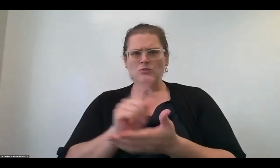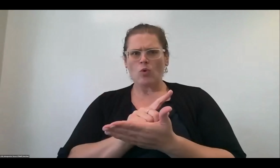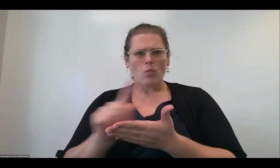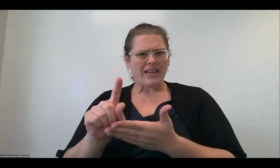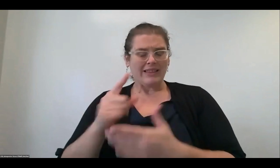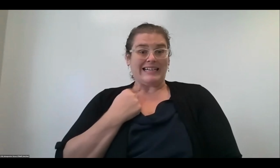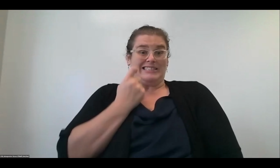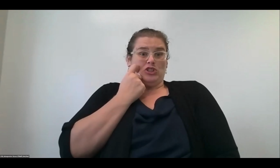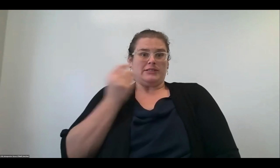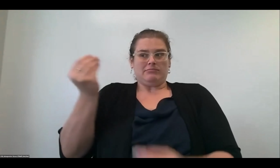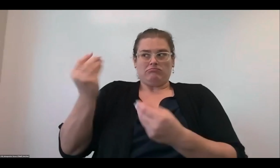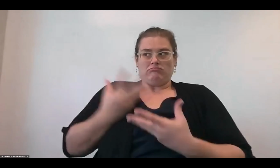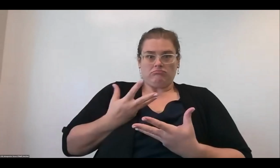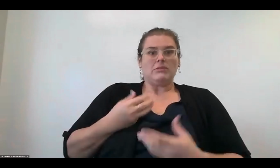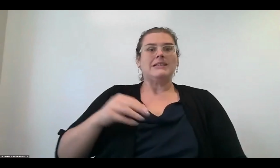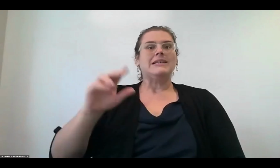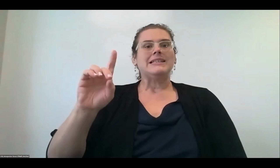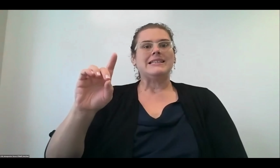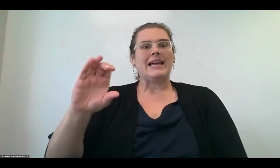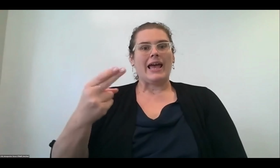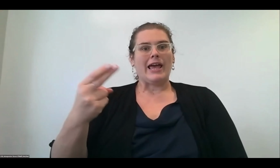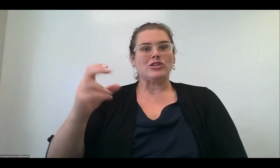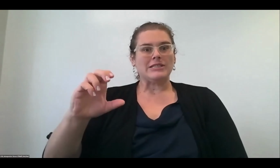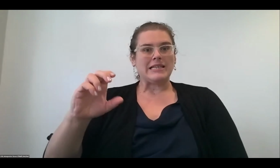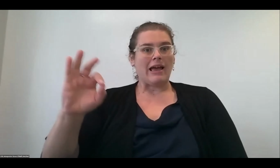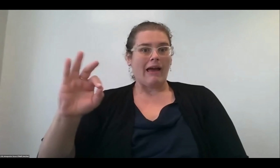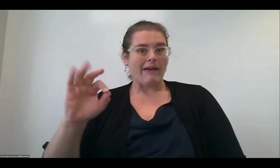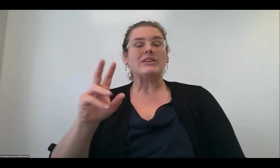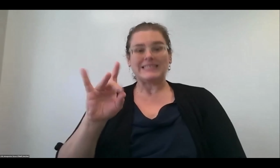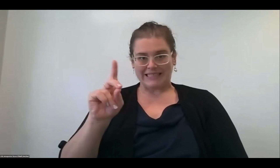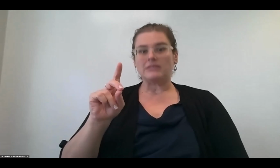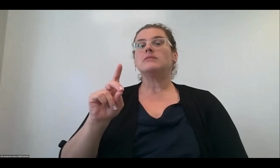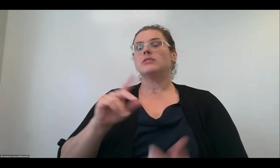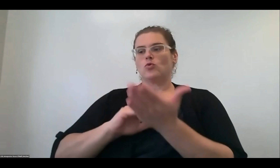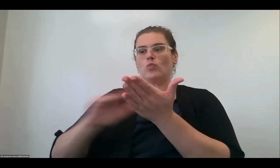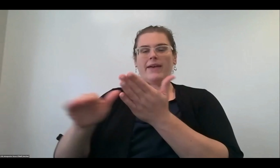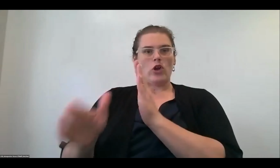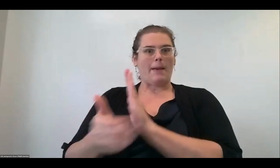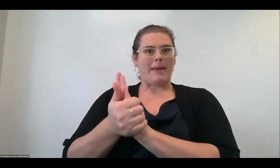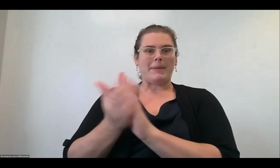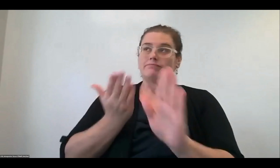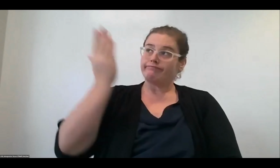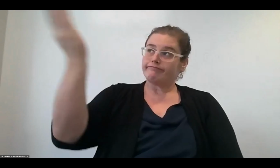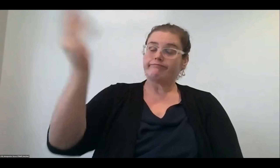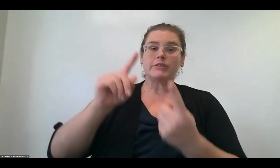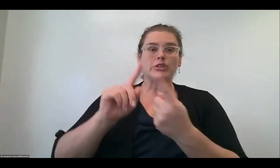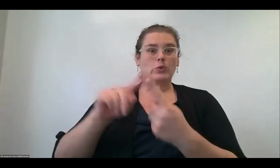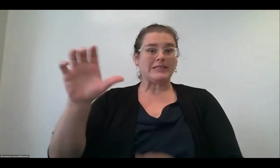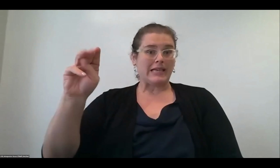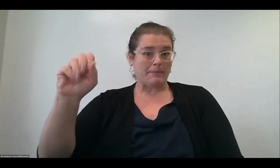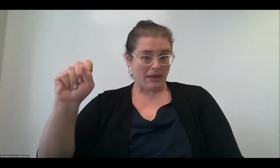recently, DHCF did submit a waiver amendment to the Centers for Medicare and Medicaid Services